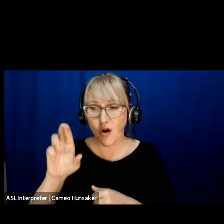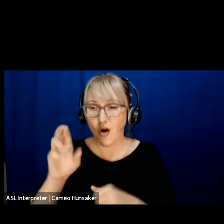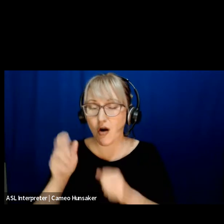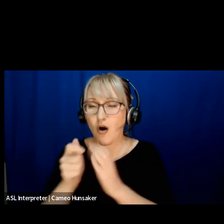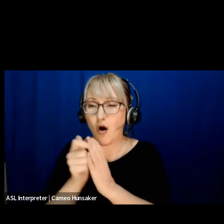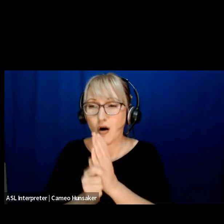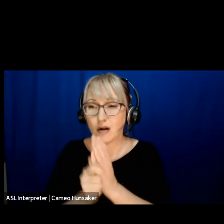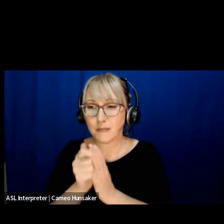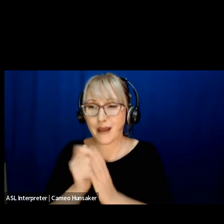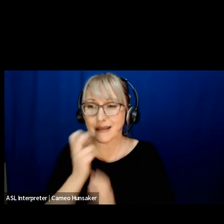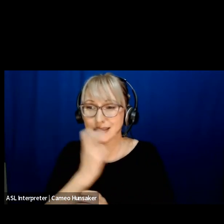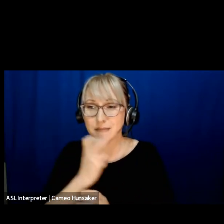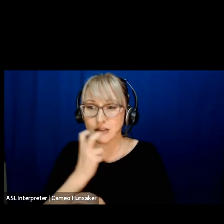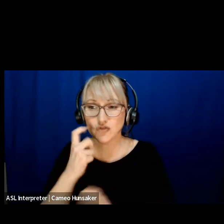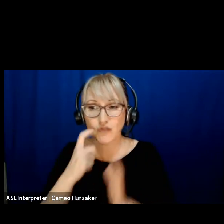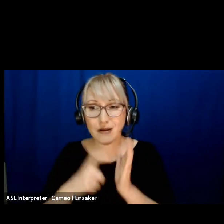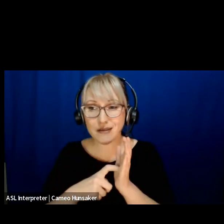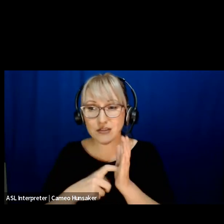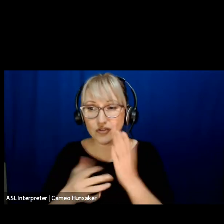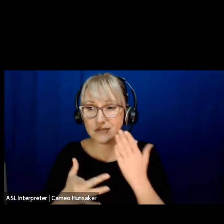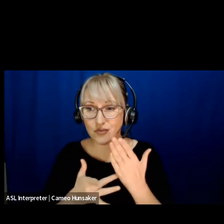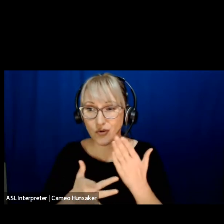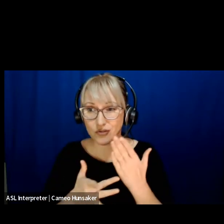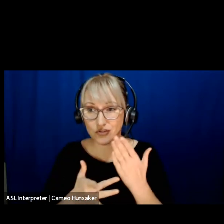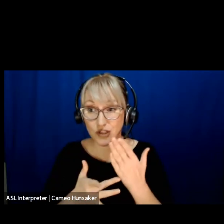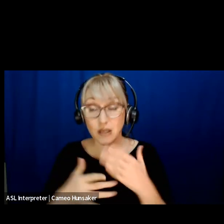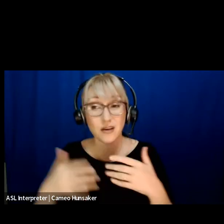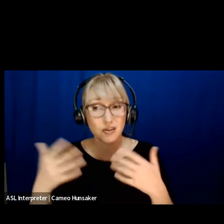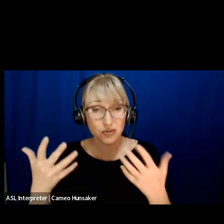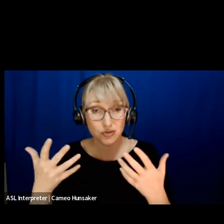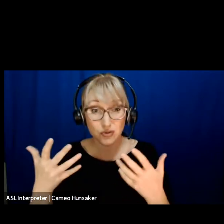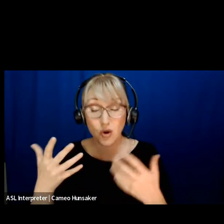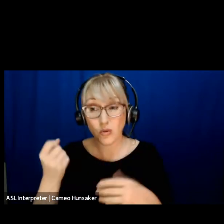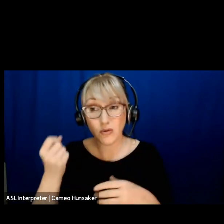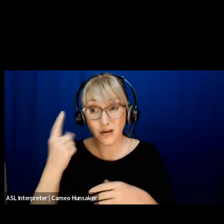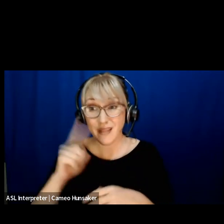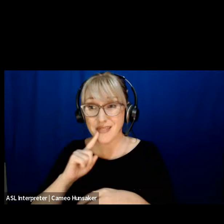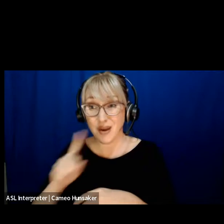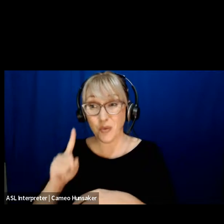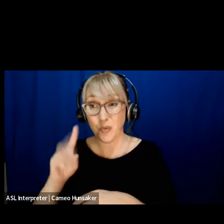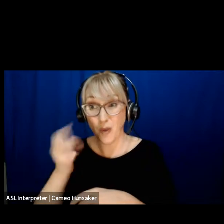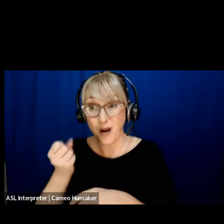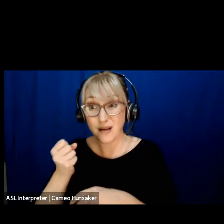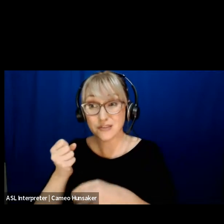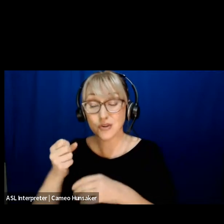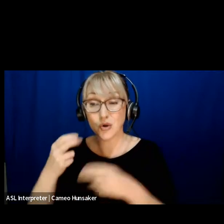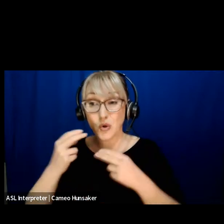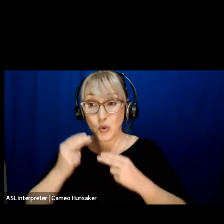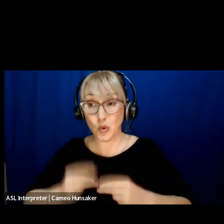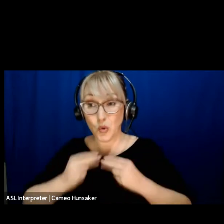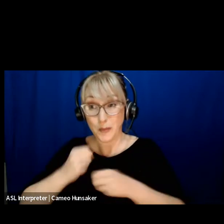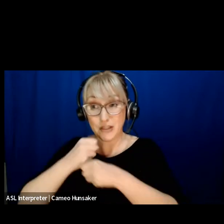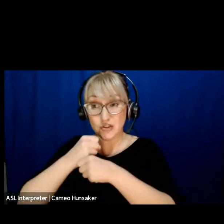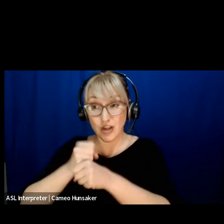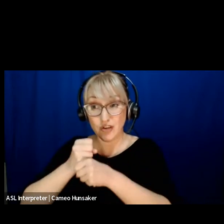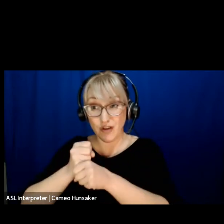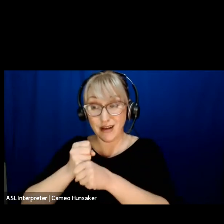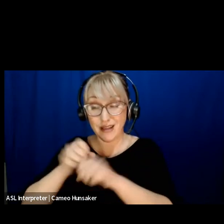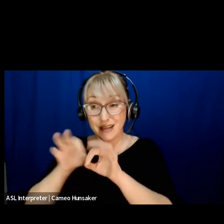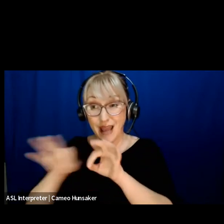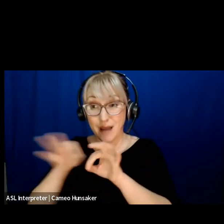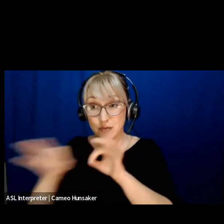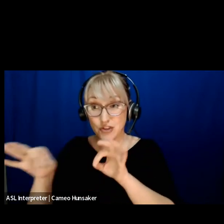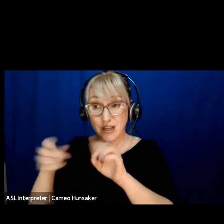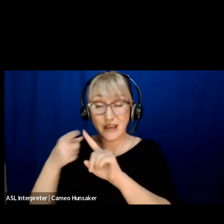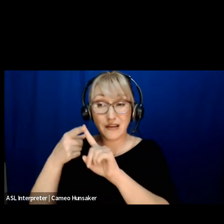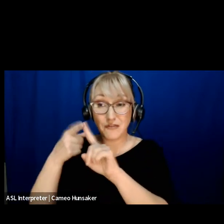technology. And even though there was human-generated captioning from the national network with